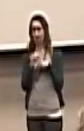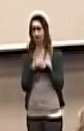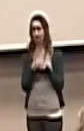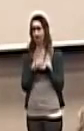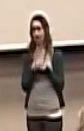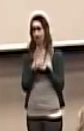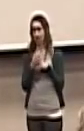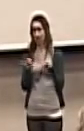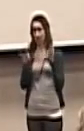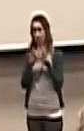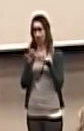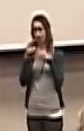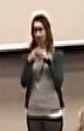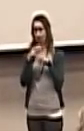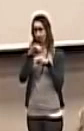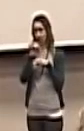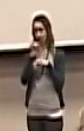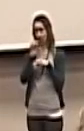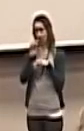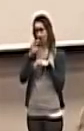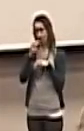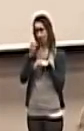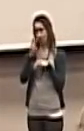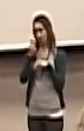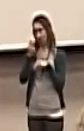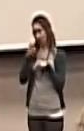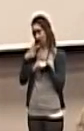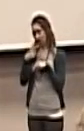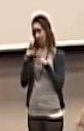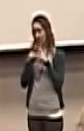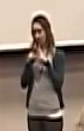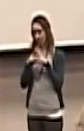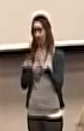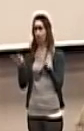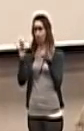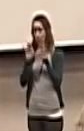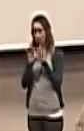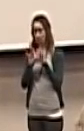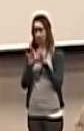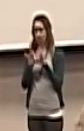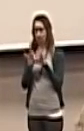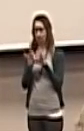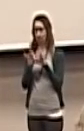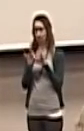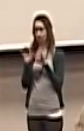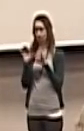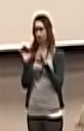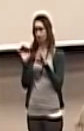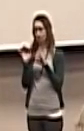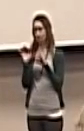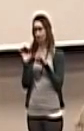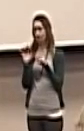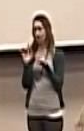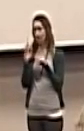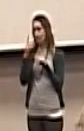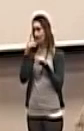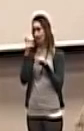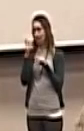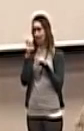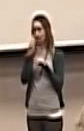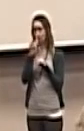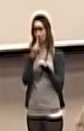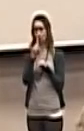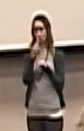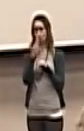of the name Jehovah is very significant as it relates to us as Christians. Because in